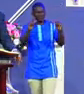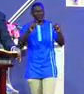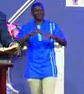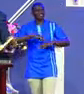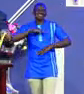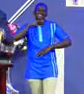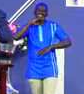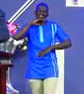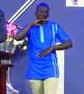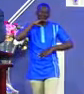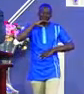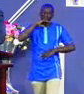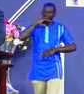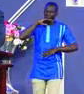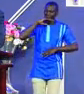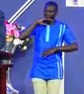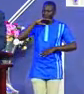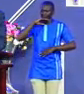Those words are enough.